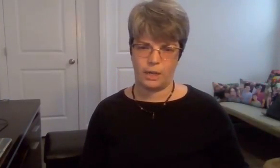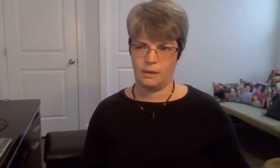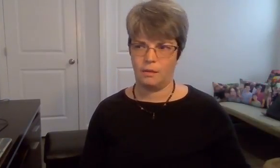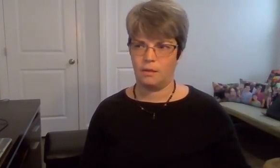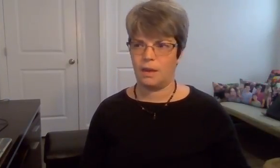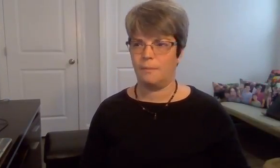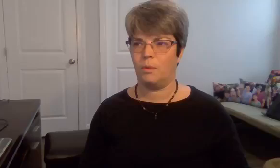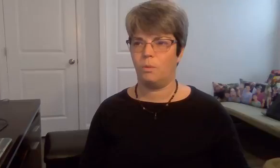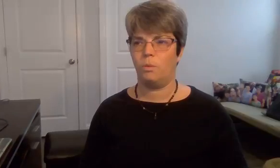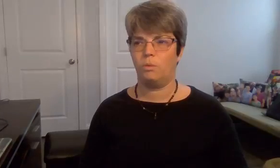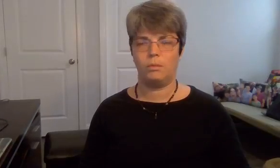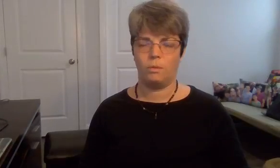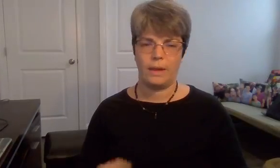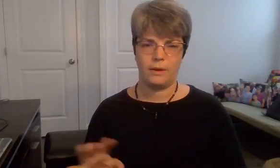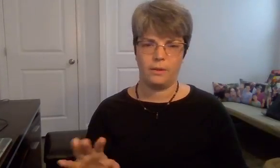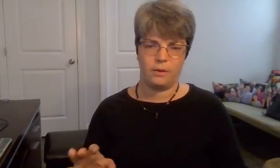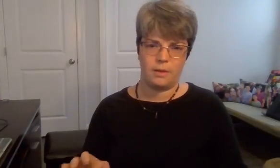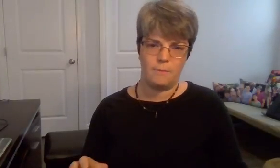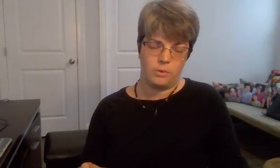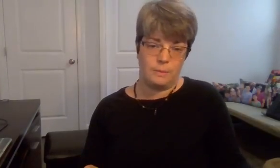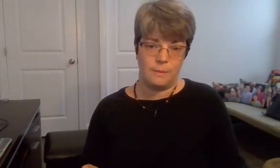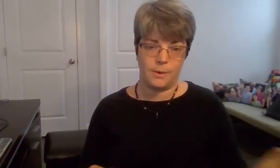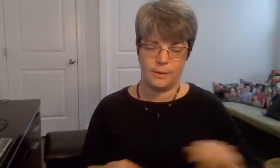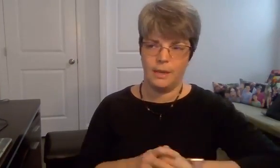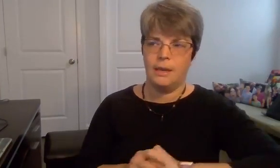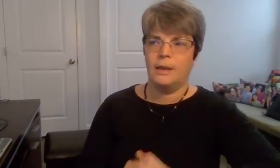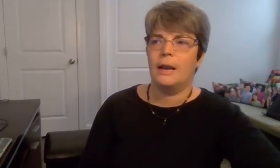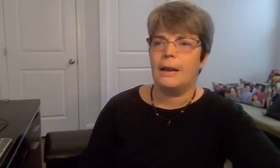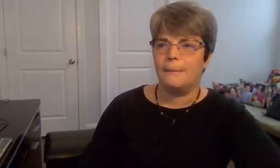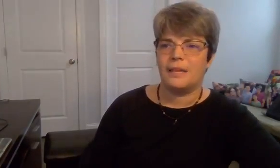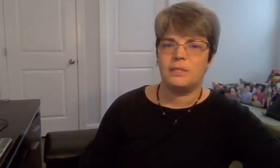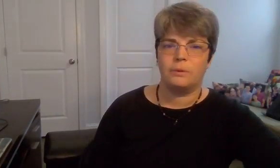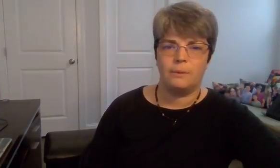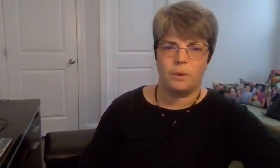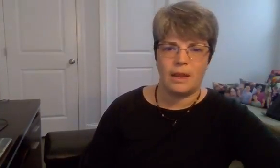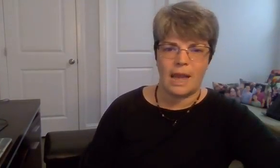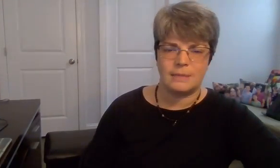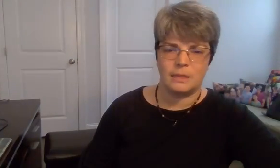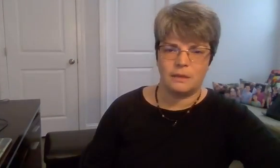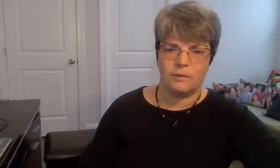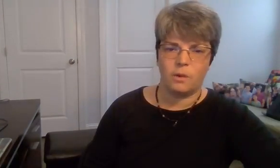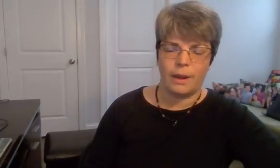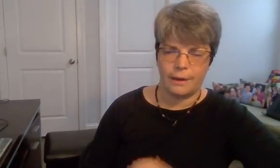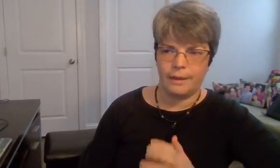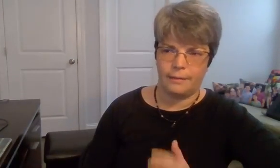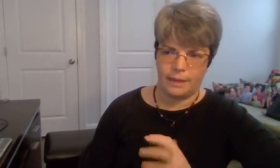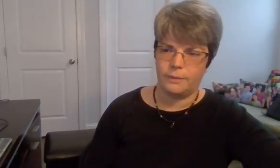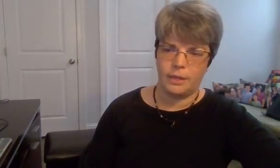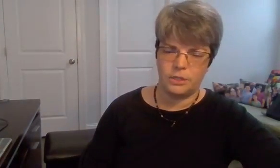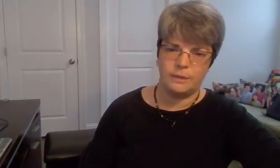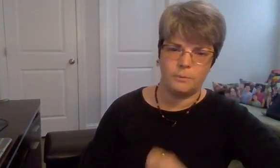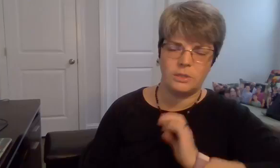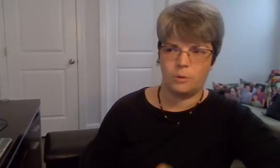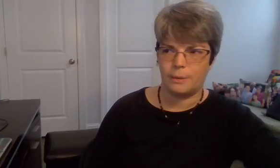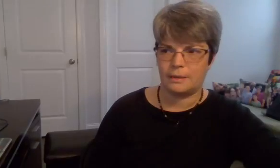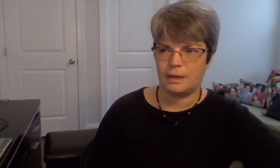brain way earlier than most people. And that's a really important aspect of acquiring language. We'll see more about that in a